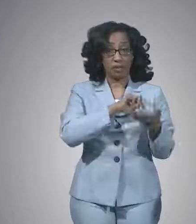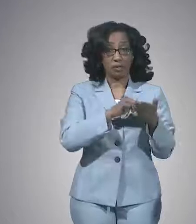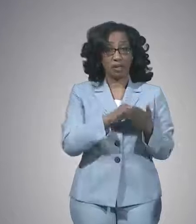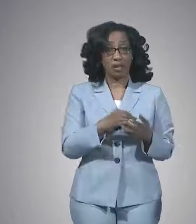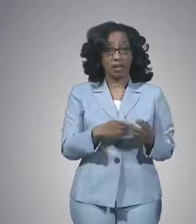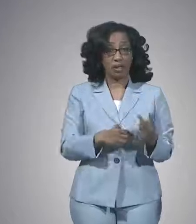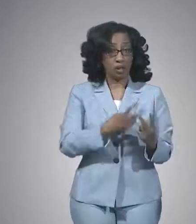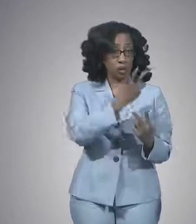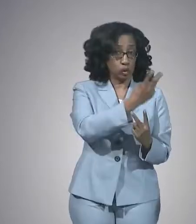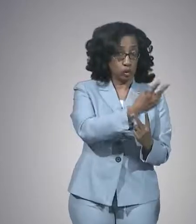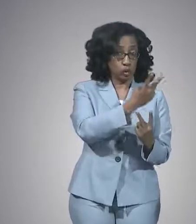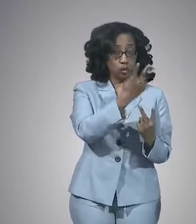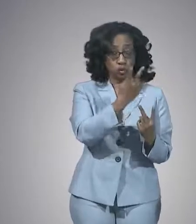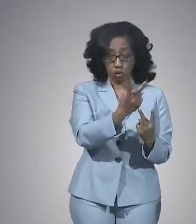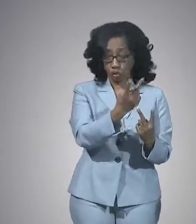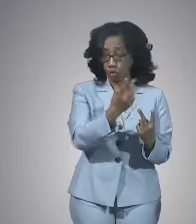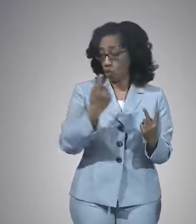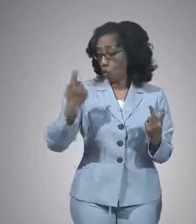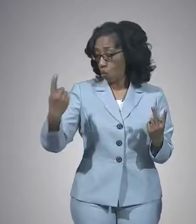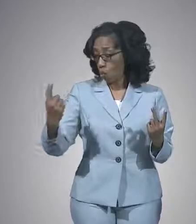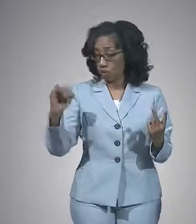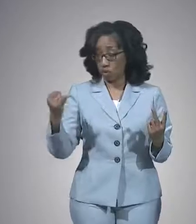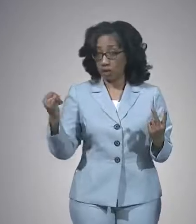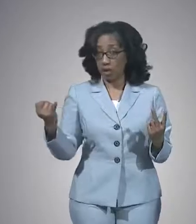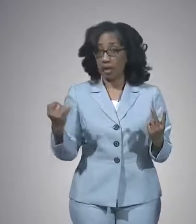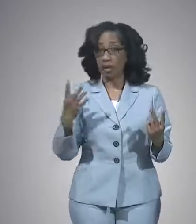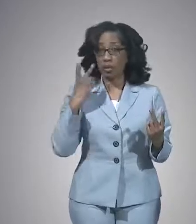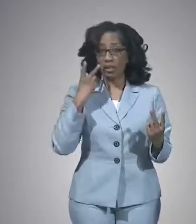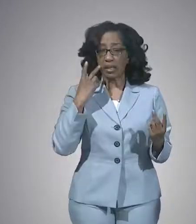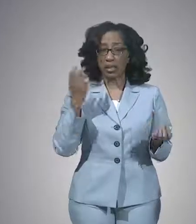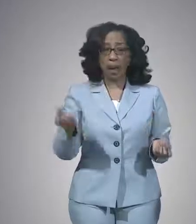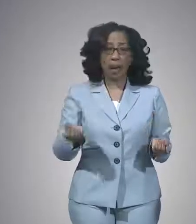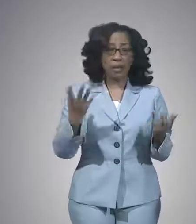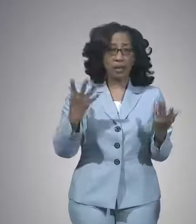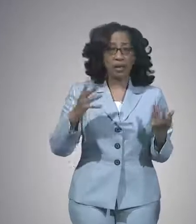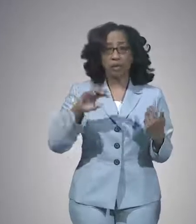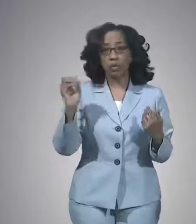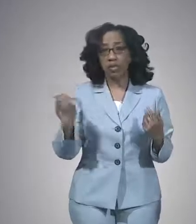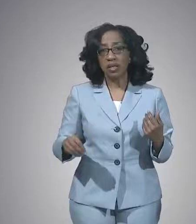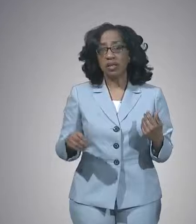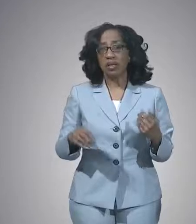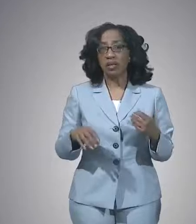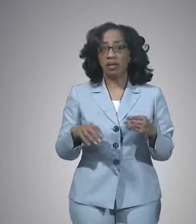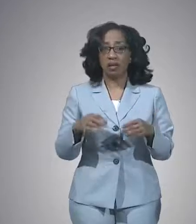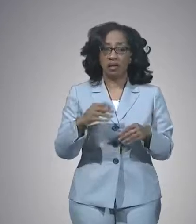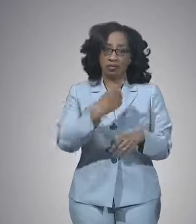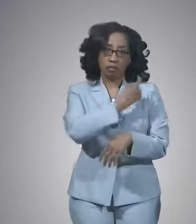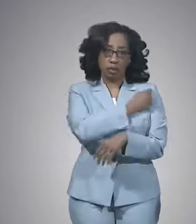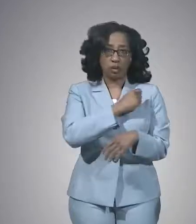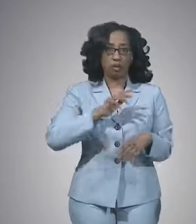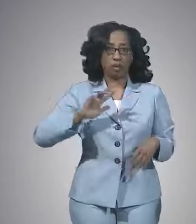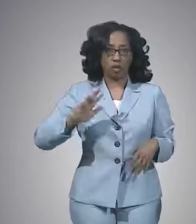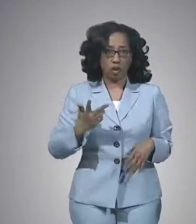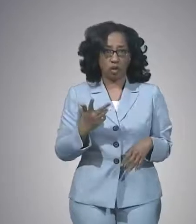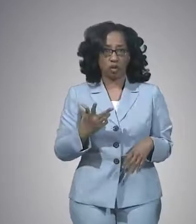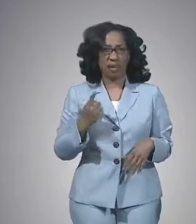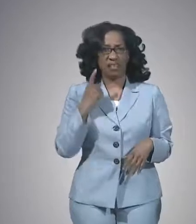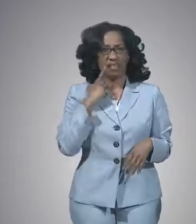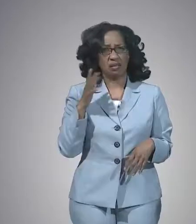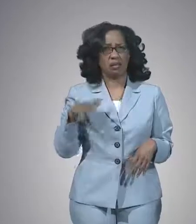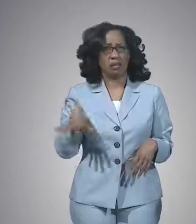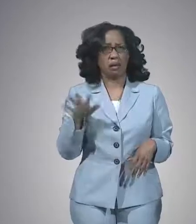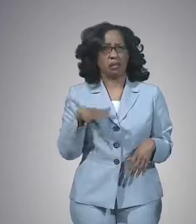or 1, but we're also tracking how many and what percentage have received those booster doses. And I believe right now we're hanging out